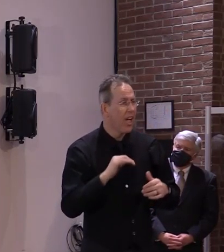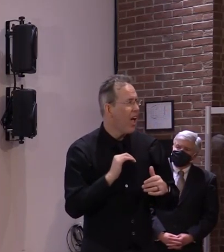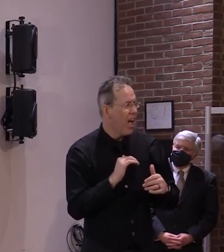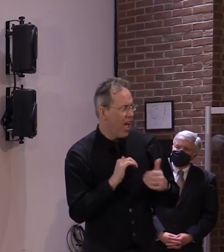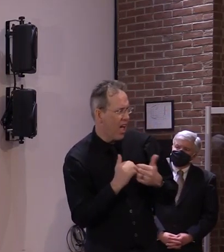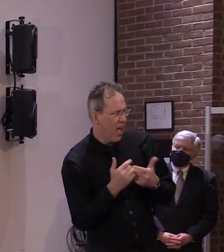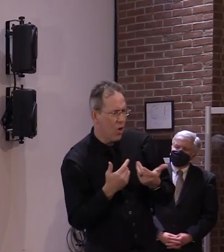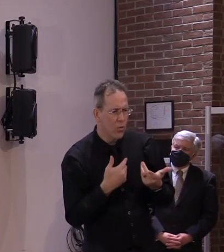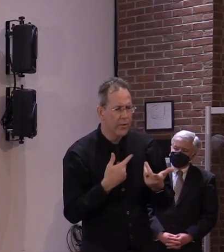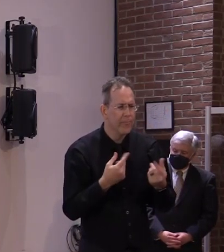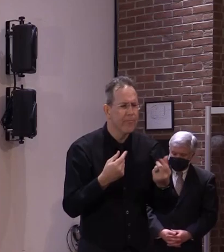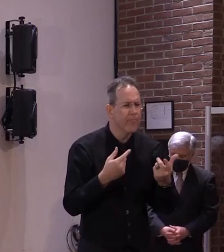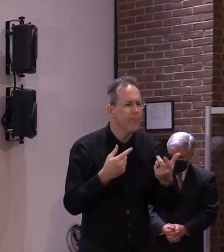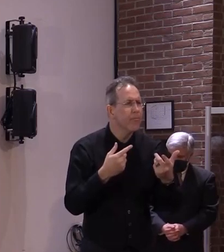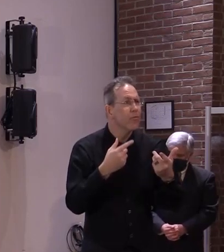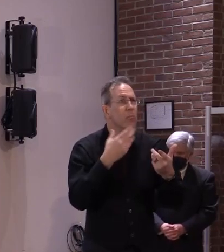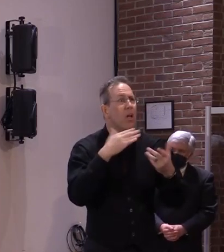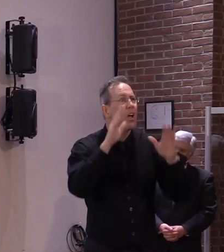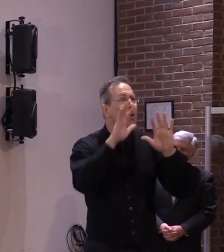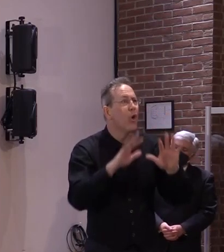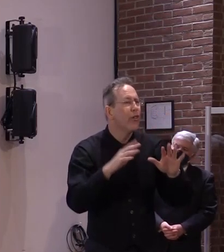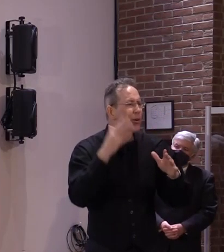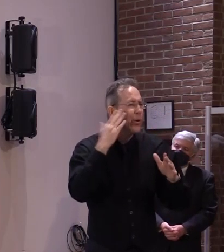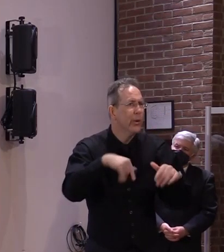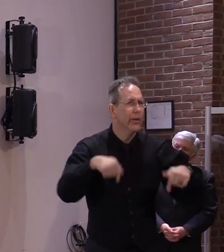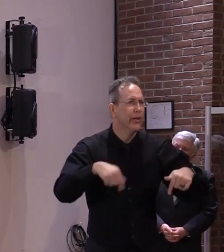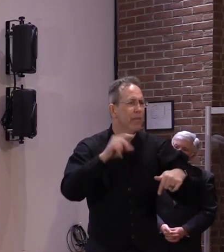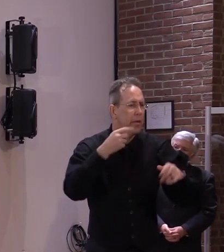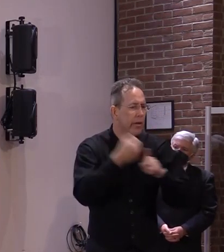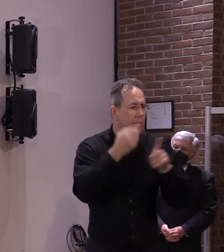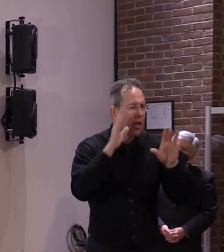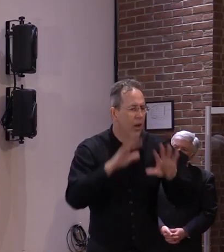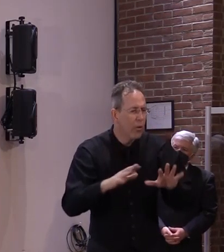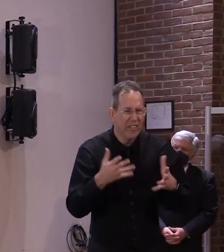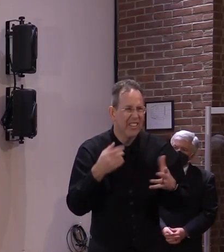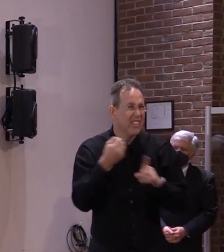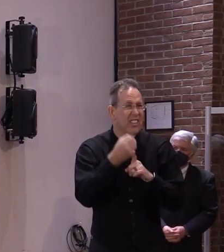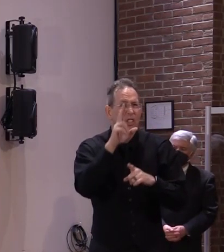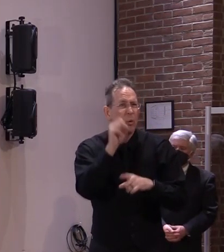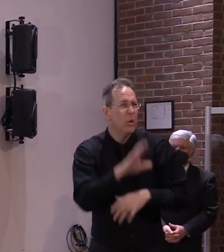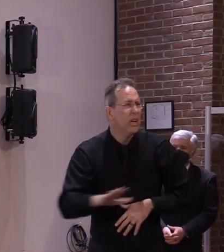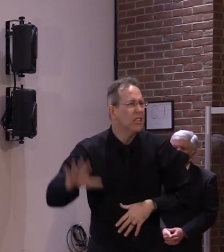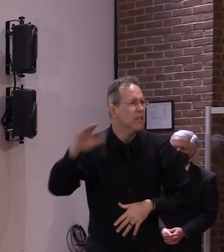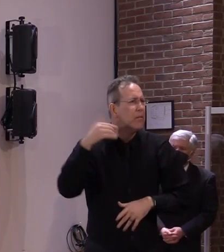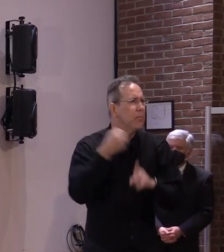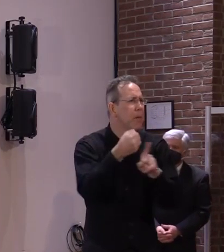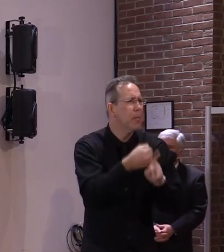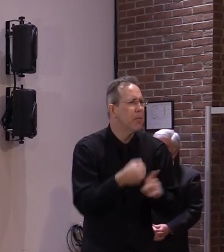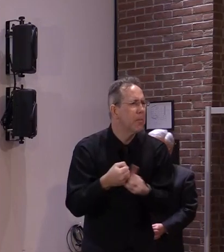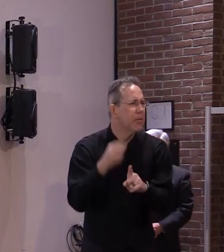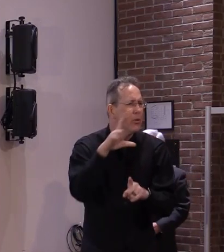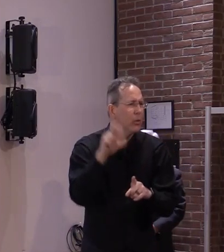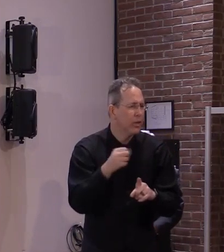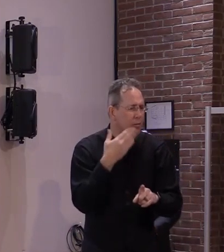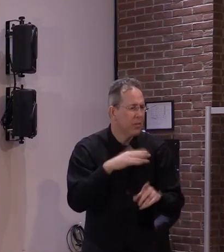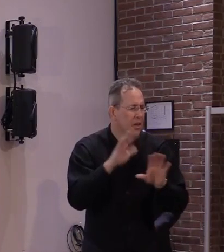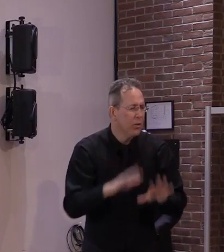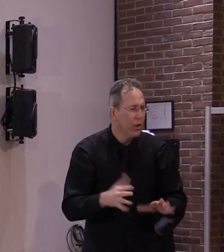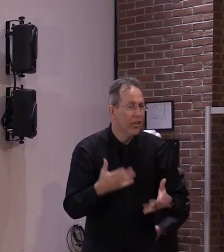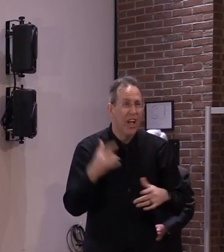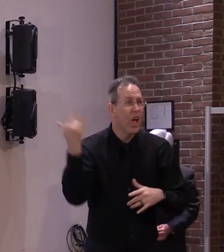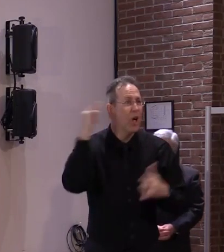seeing throughout the nation. They're working hard to de-ice planes as we speak and make sure that distribution